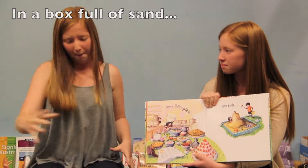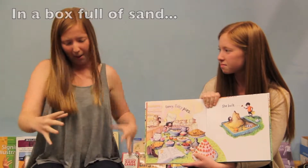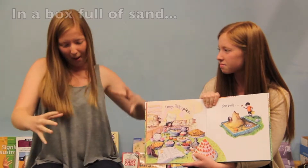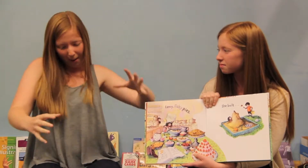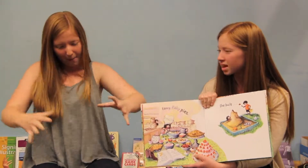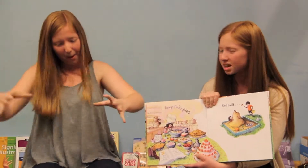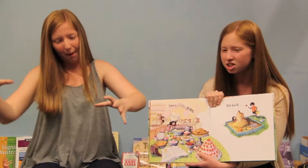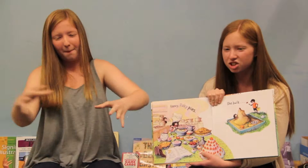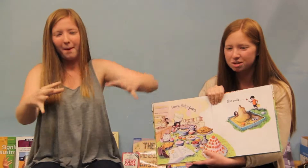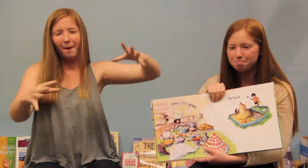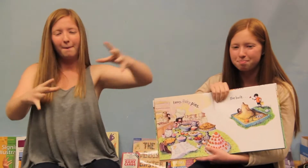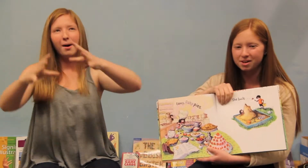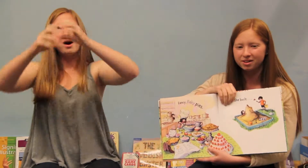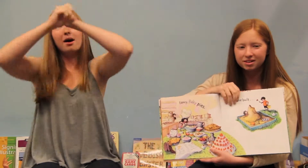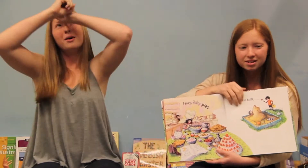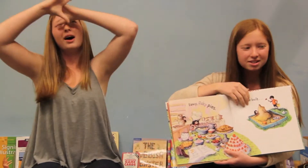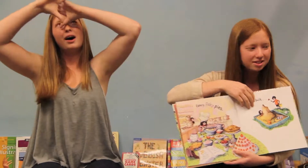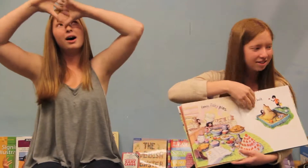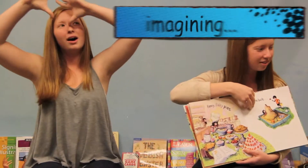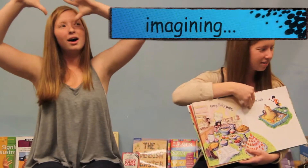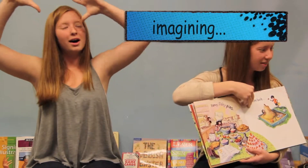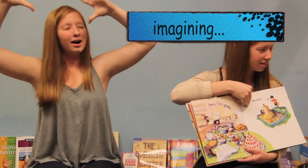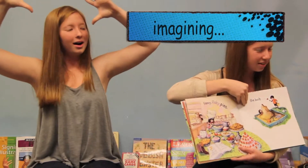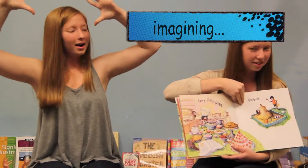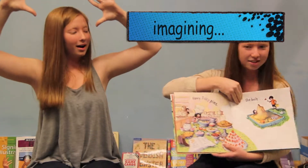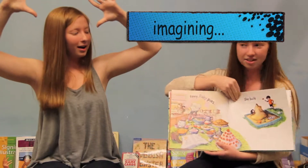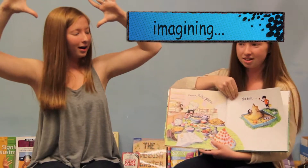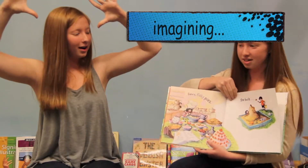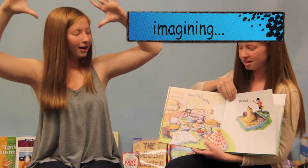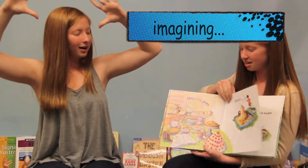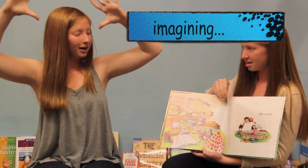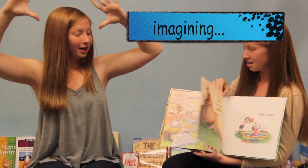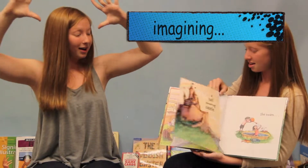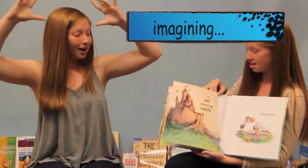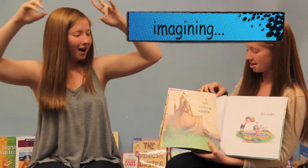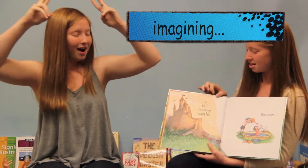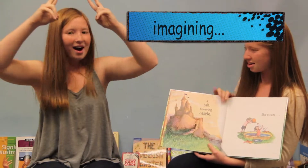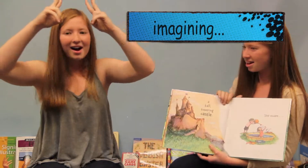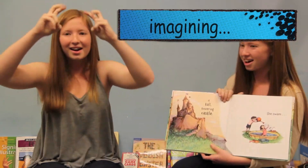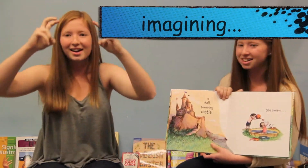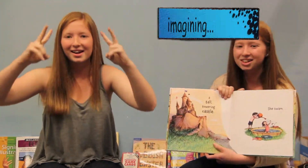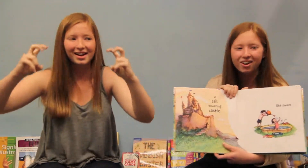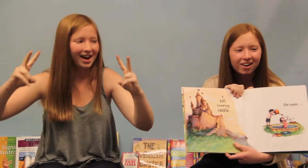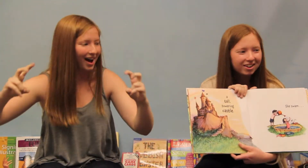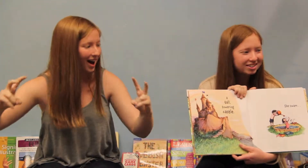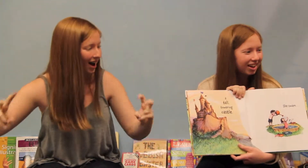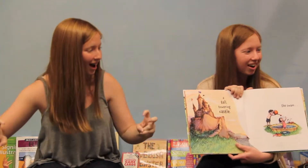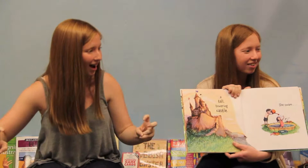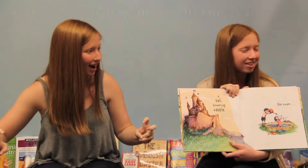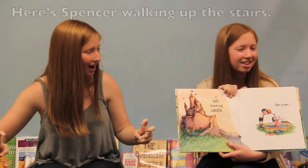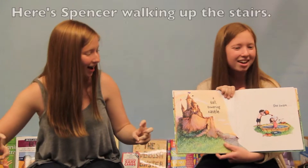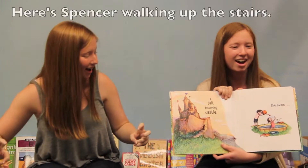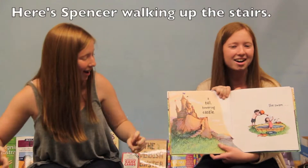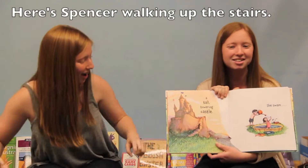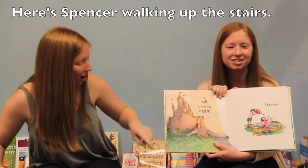She built a tall towering castle.